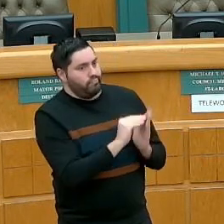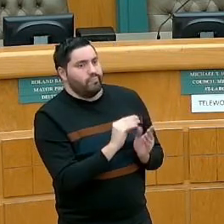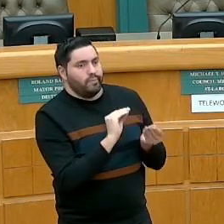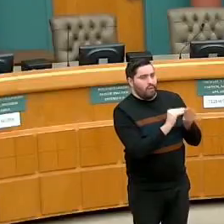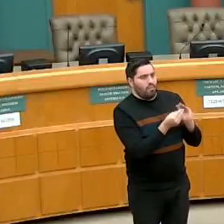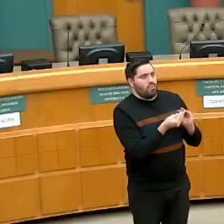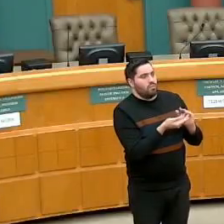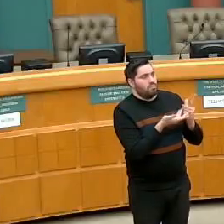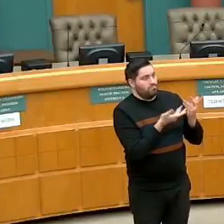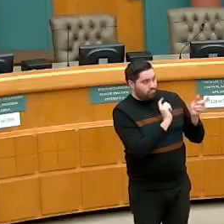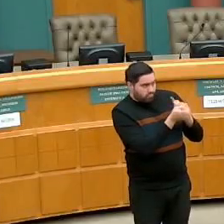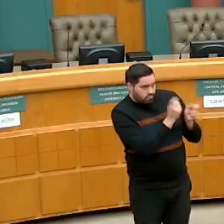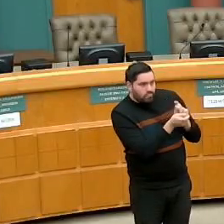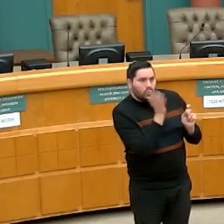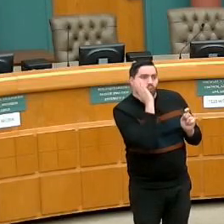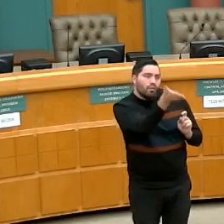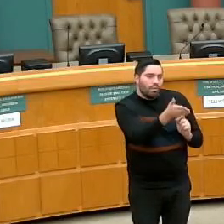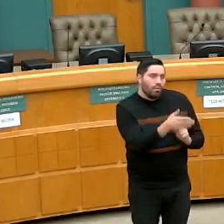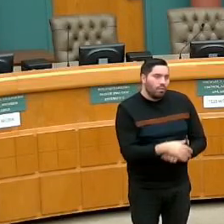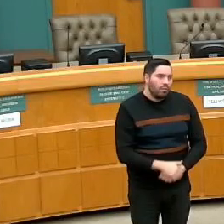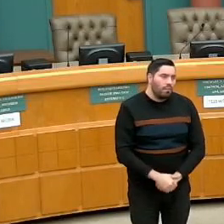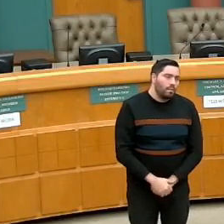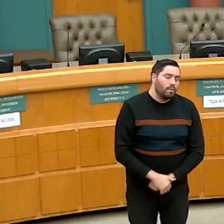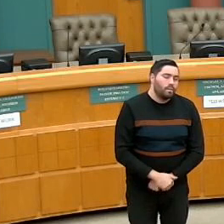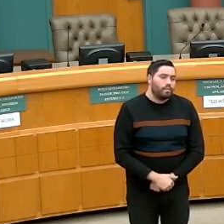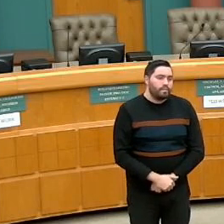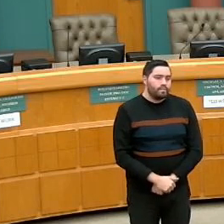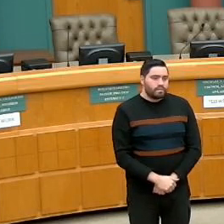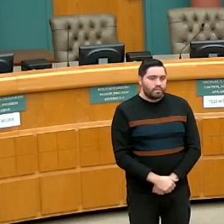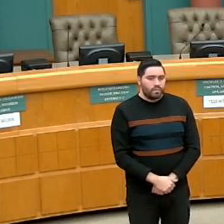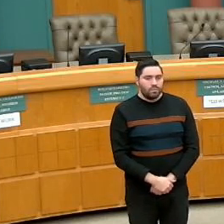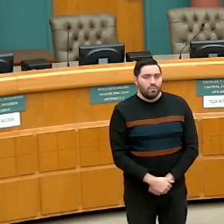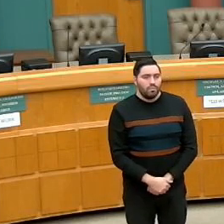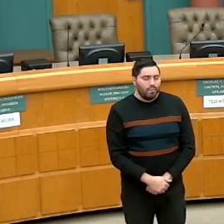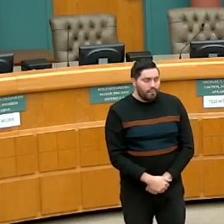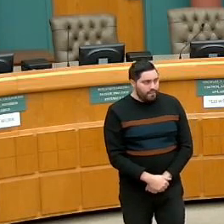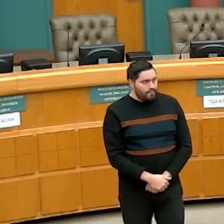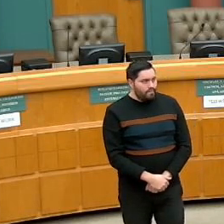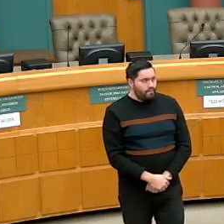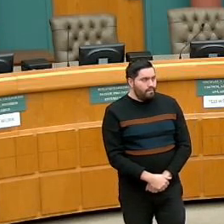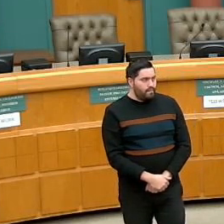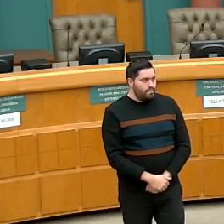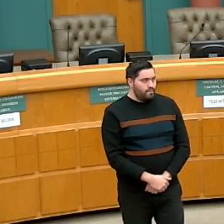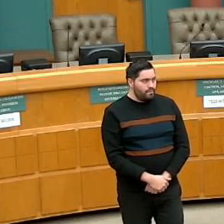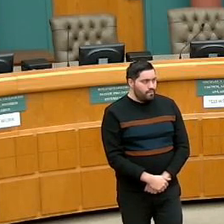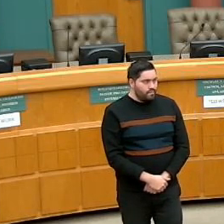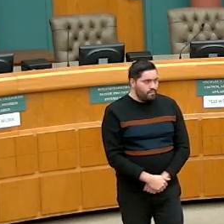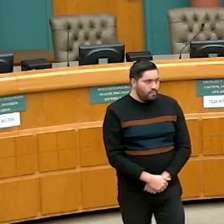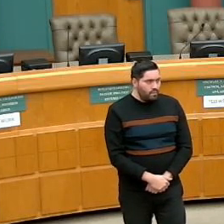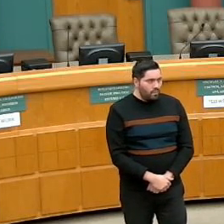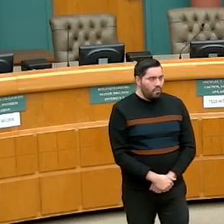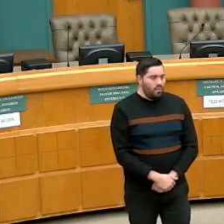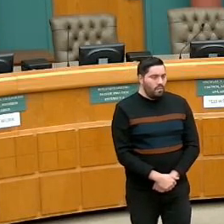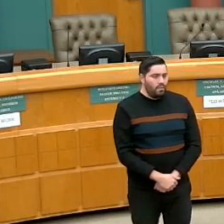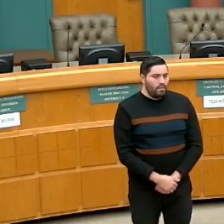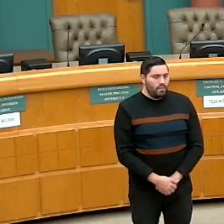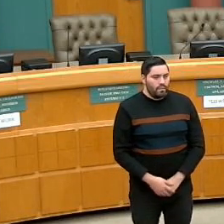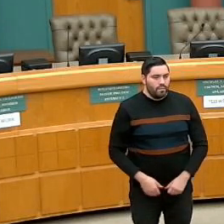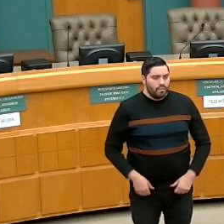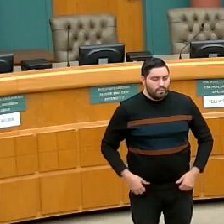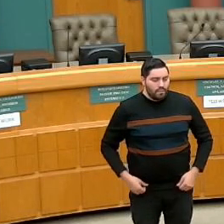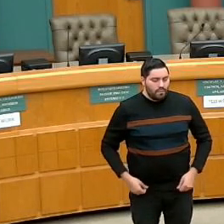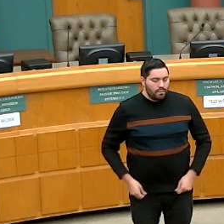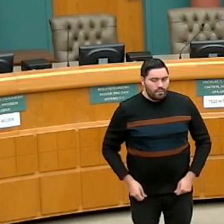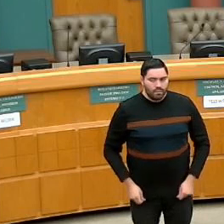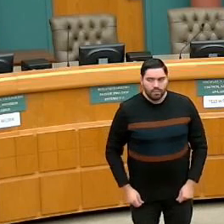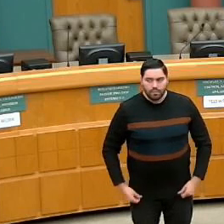Contamos con un mapa de información. La comunidad ha estado preguntando por la zona geográfica en donde se han reportado casos positivos del virus. Contamos con este mapa